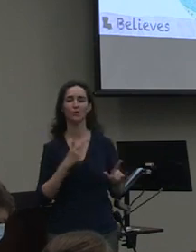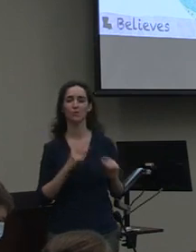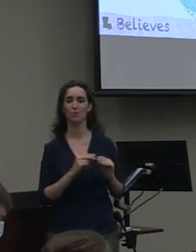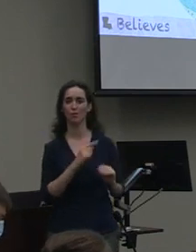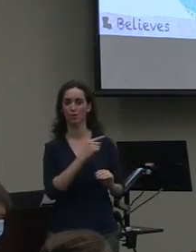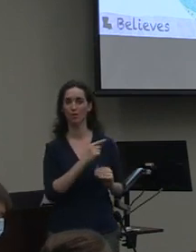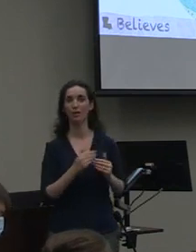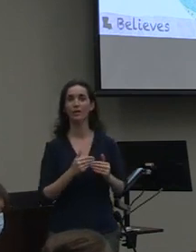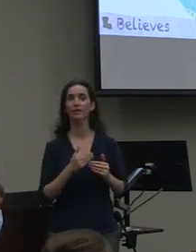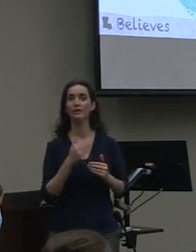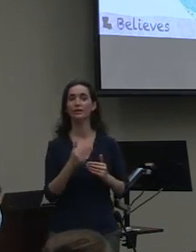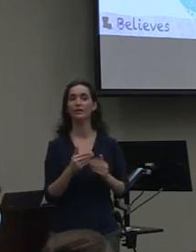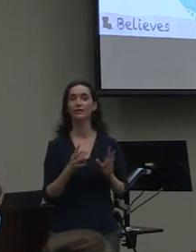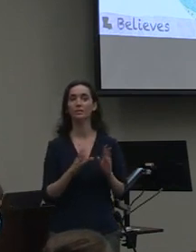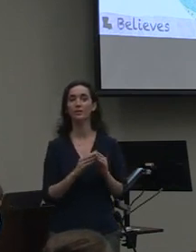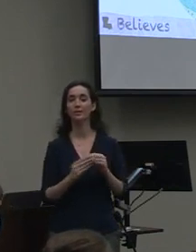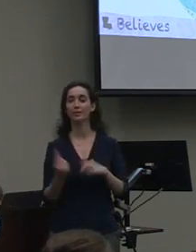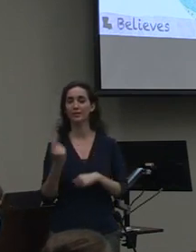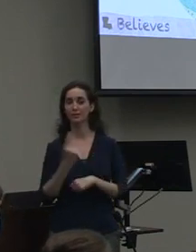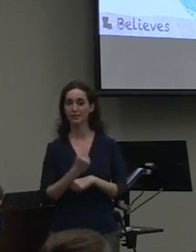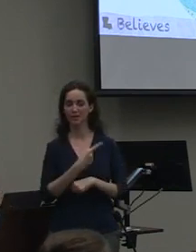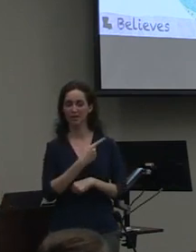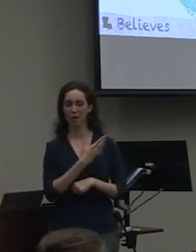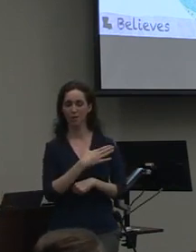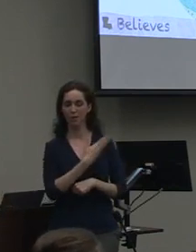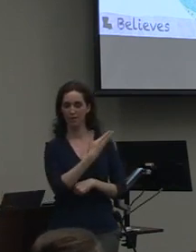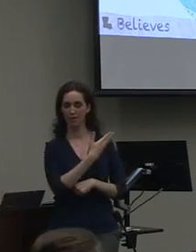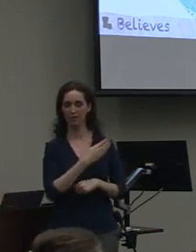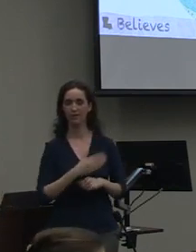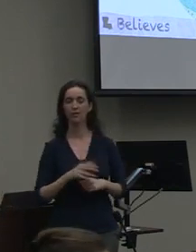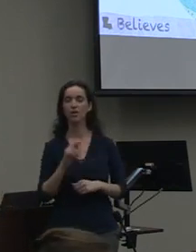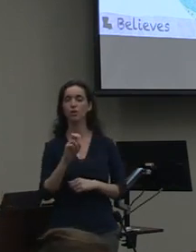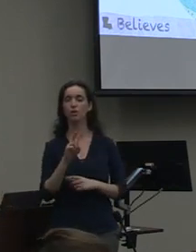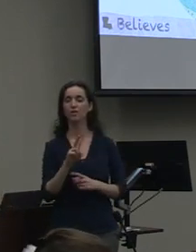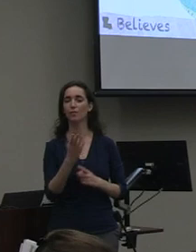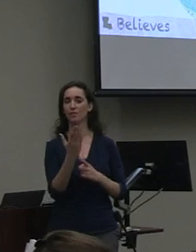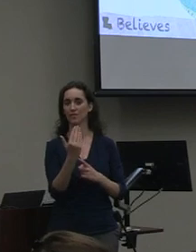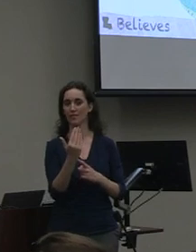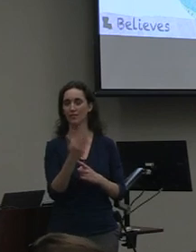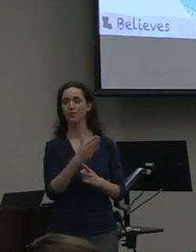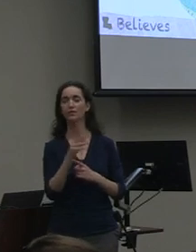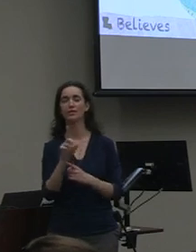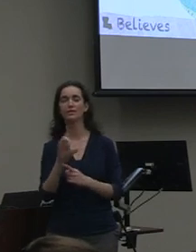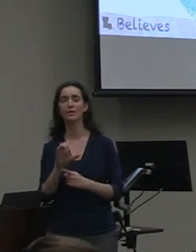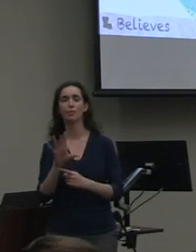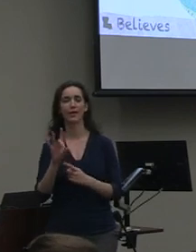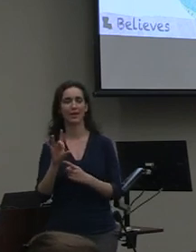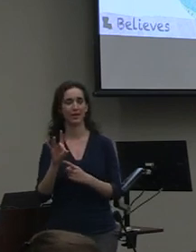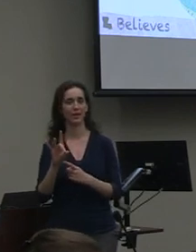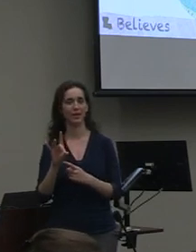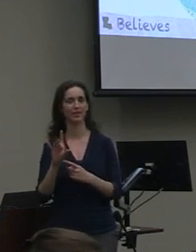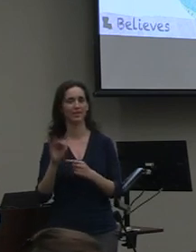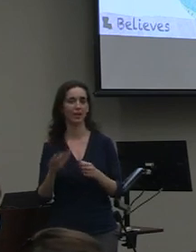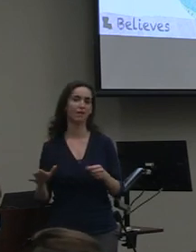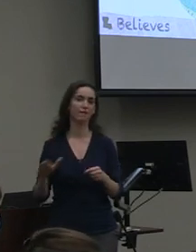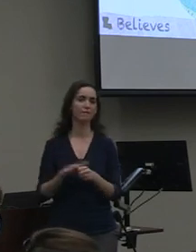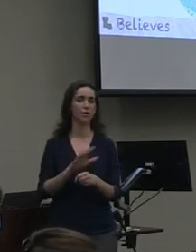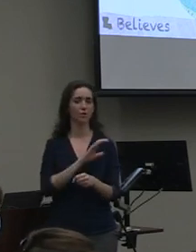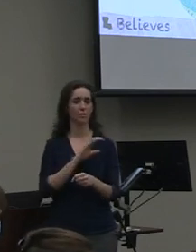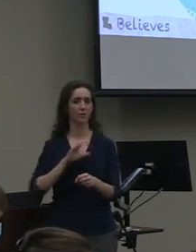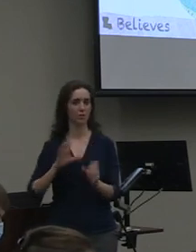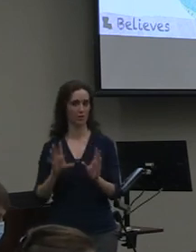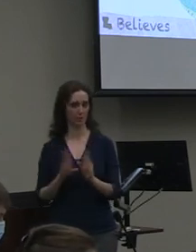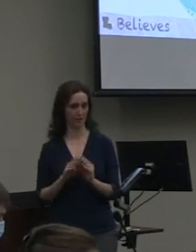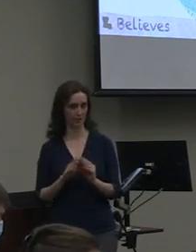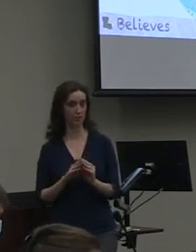So our meeting dates are up on the slide now. November 15th and December 8th are our full commission meetings. So